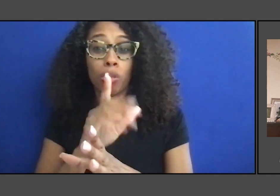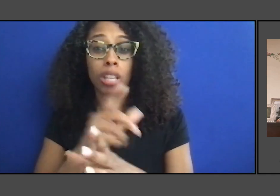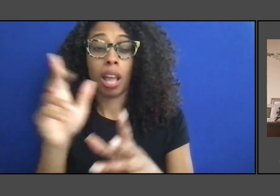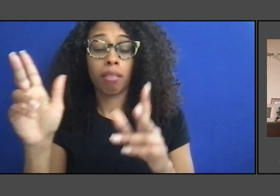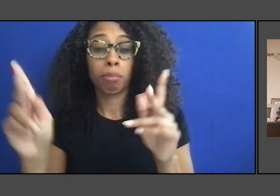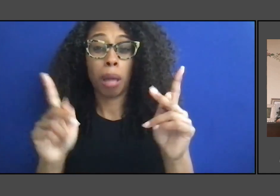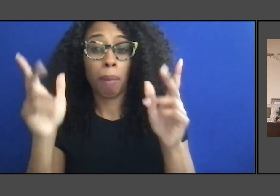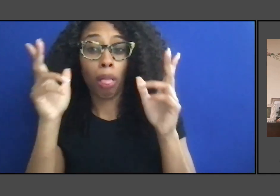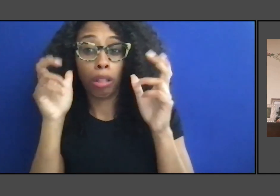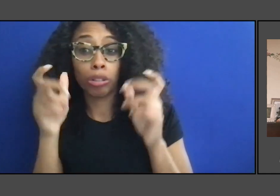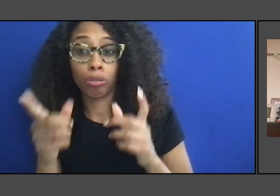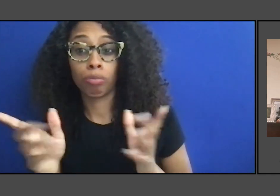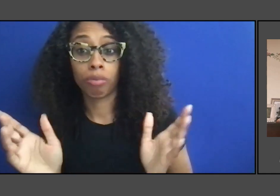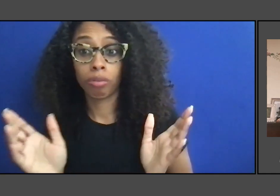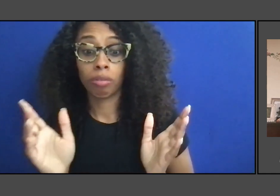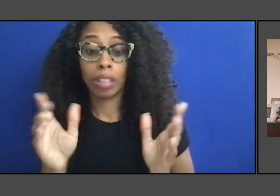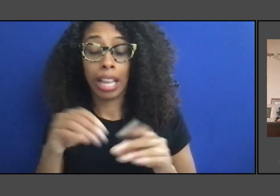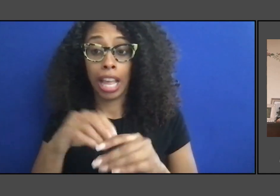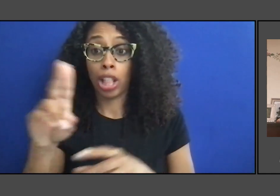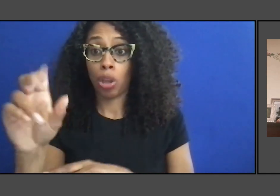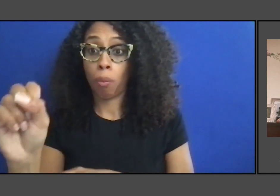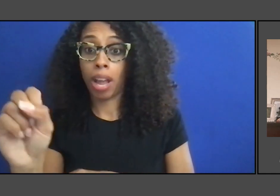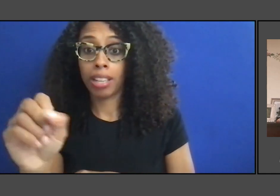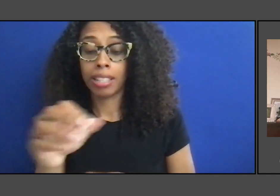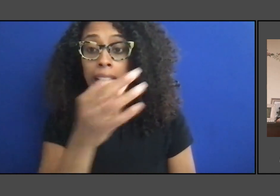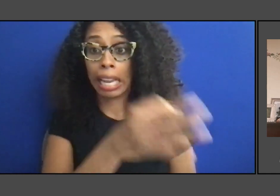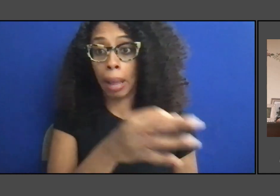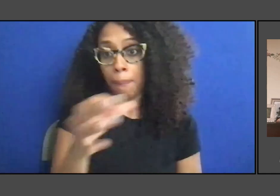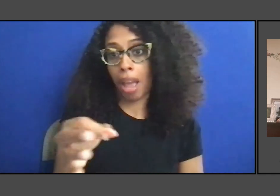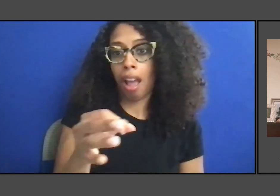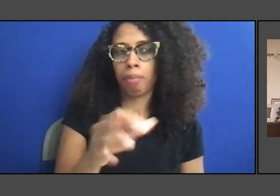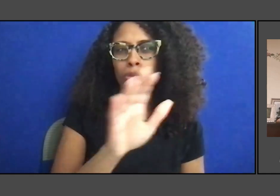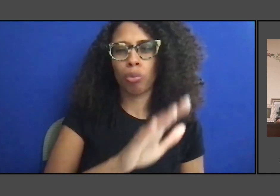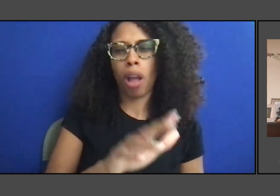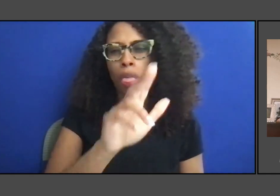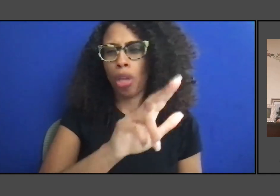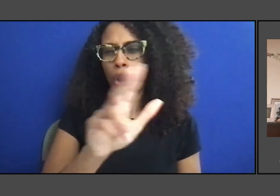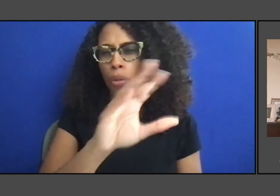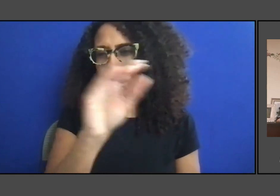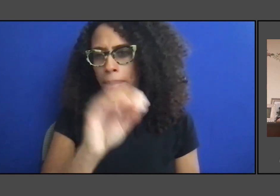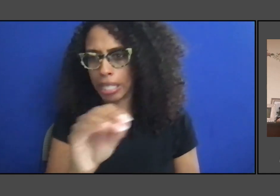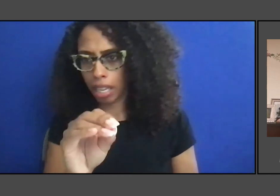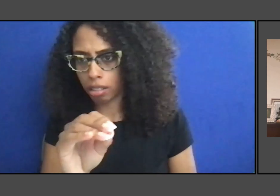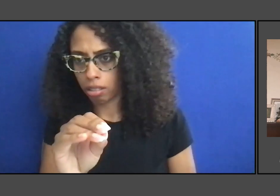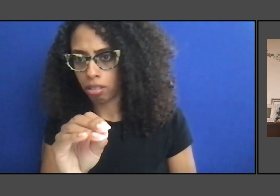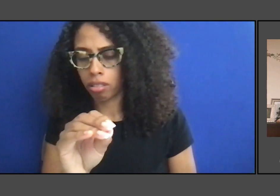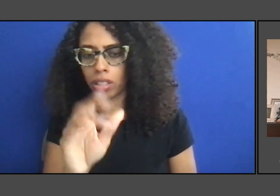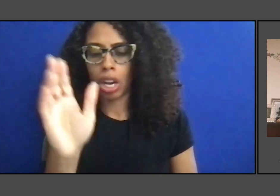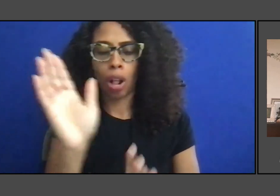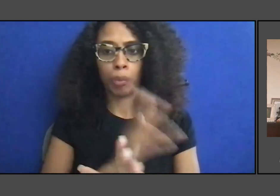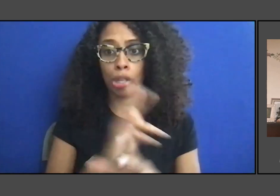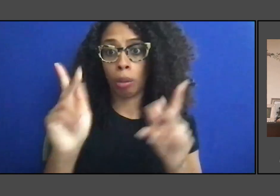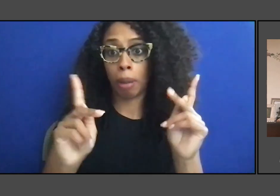also, well, hip hop is about 33%. So, we are always, in some ways